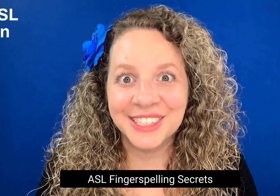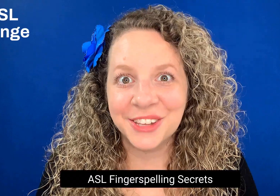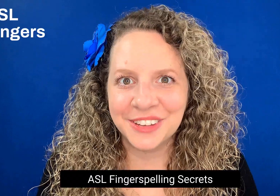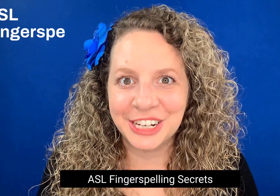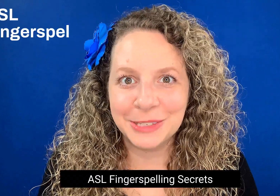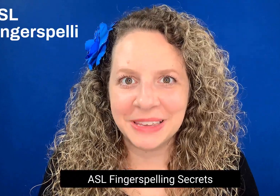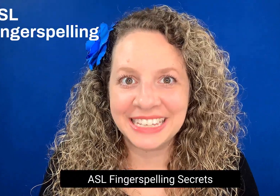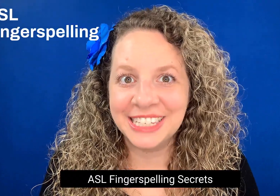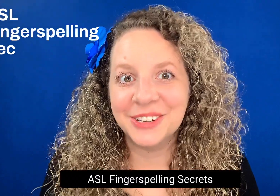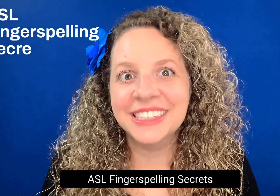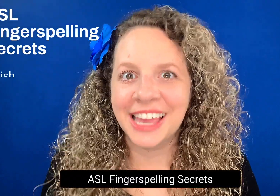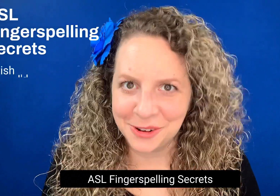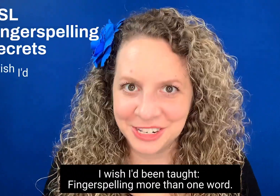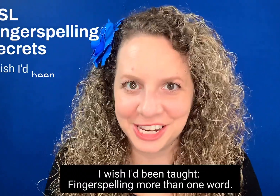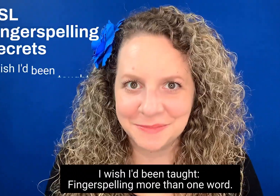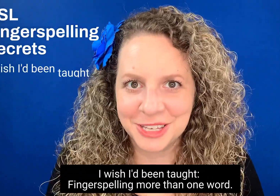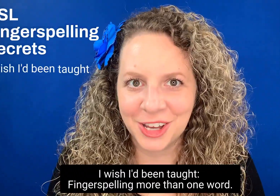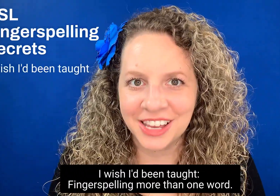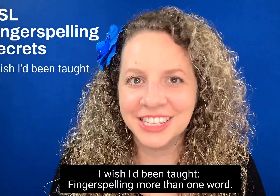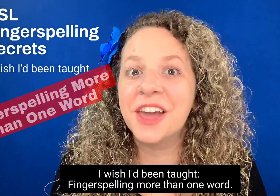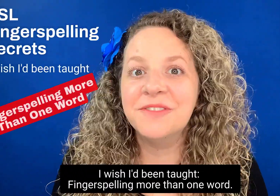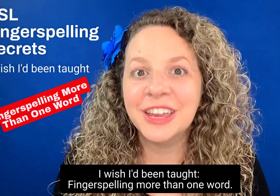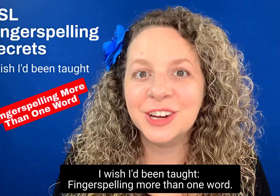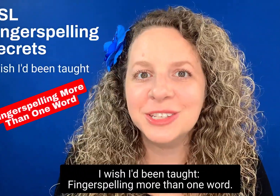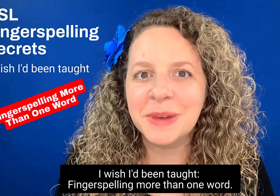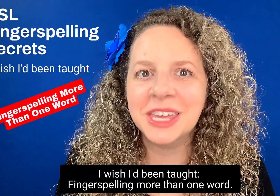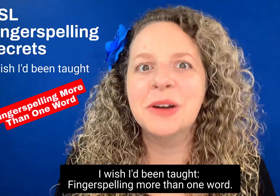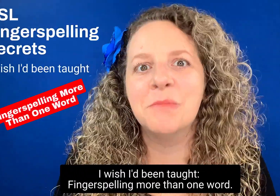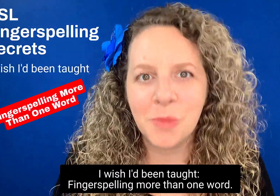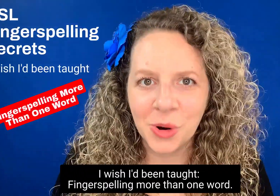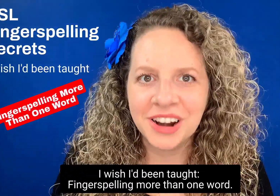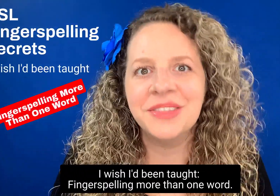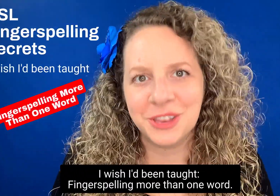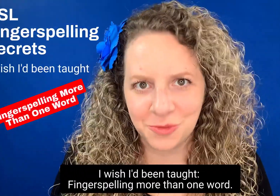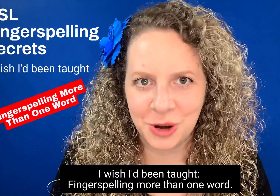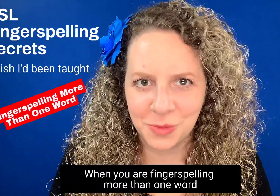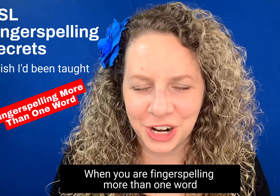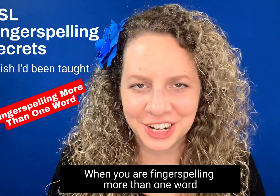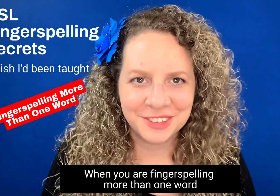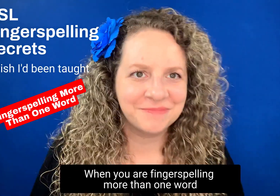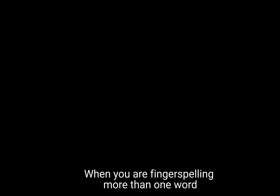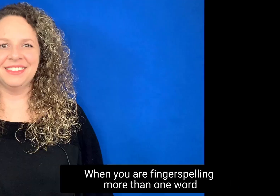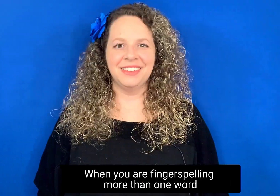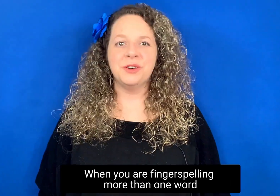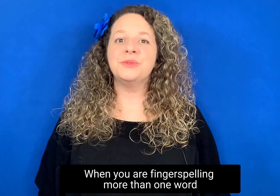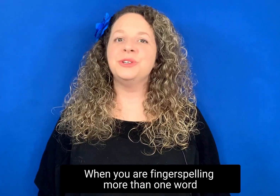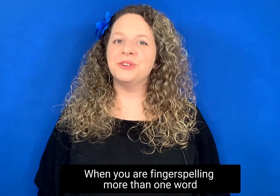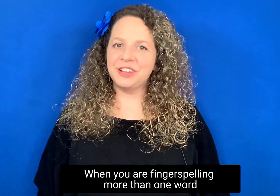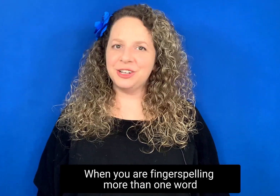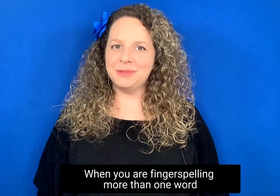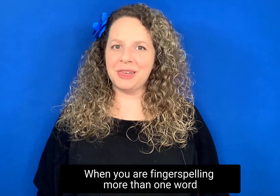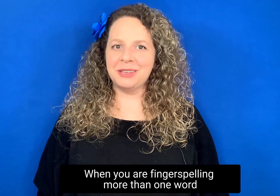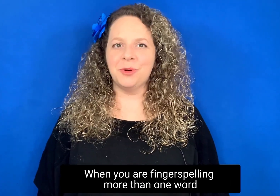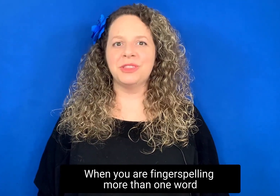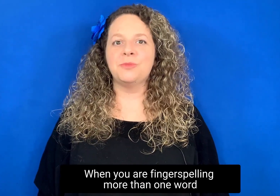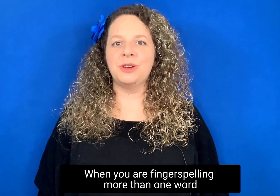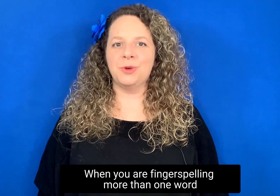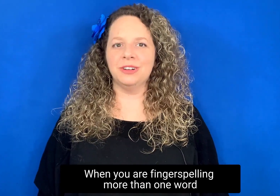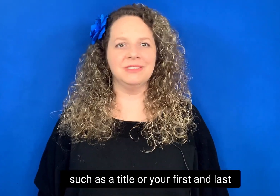ASL Fingerspelling Secrets I wish I'd been taught. Fingerspelling more than one word. When you are fingerspelling more than one word,